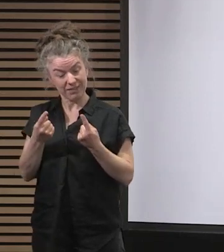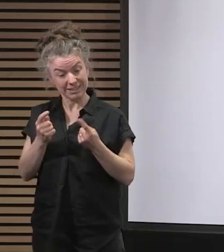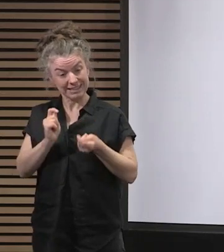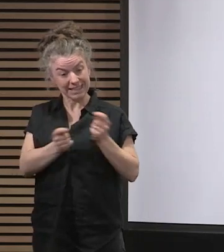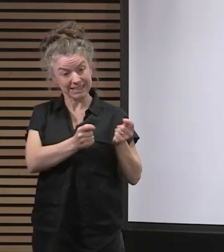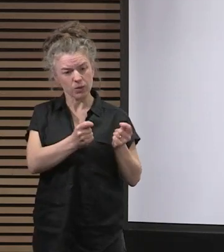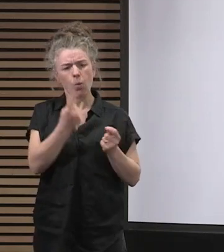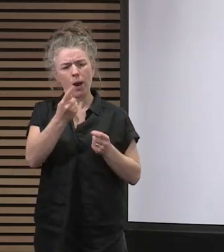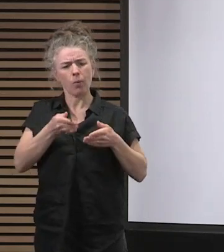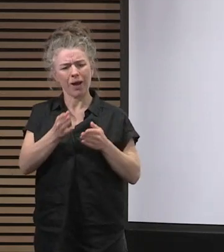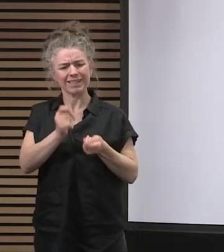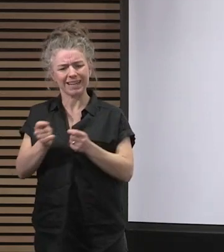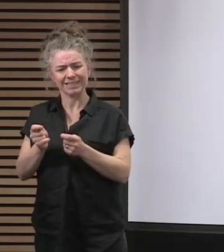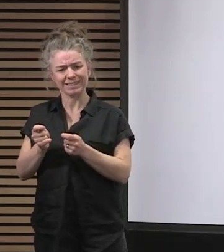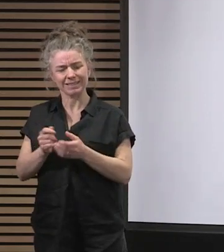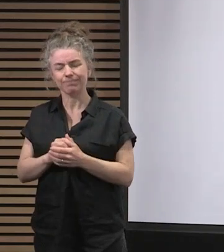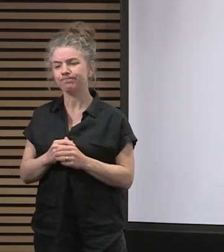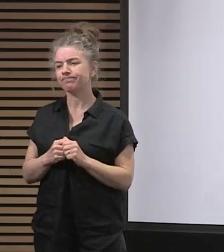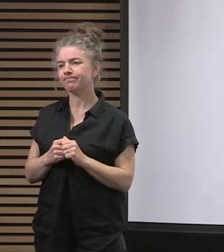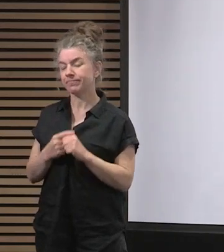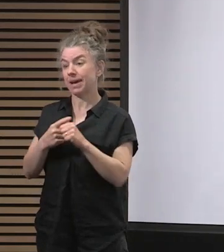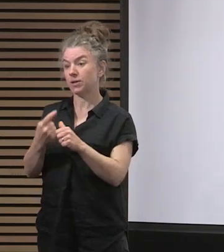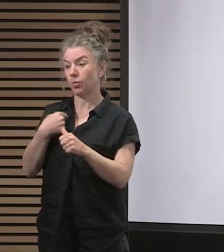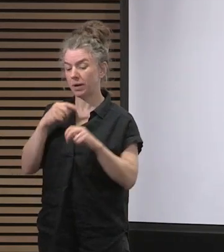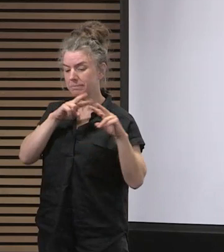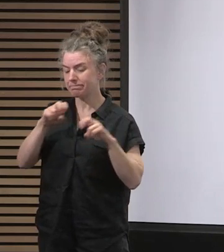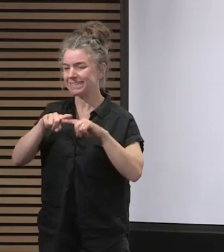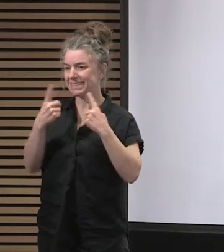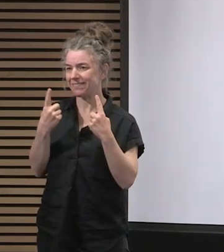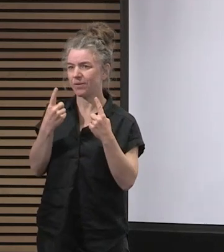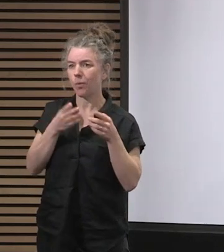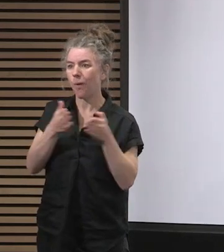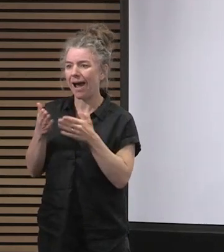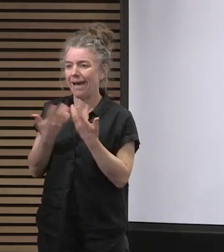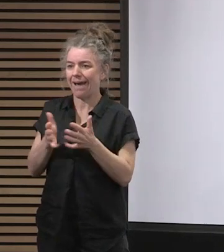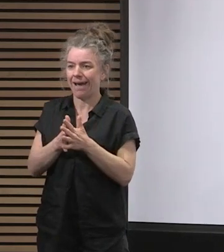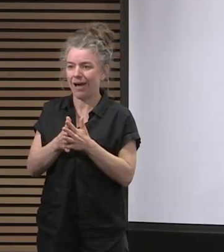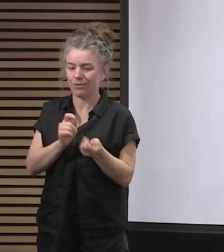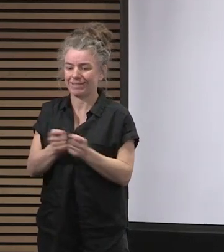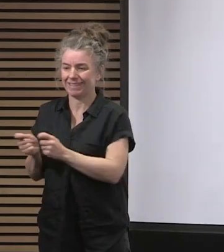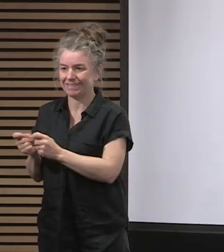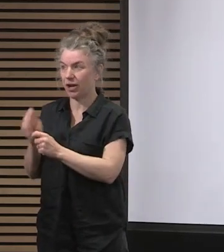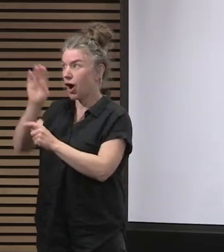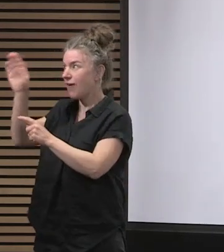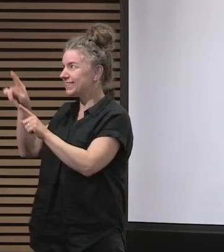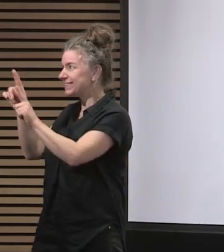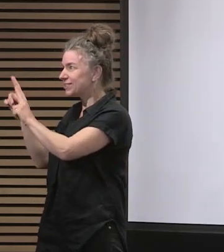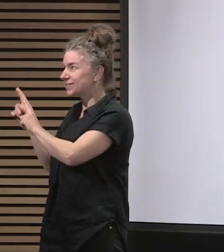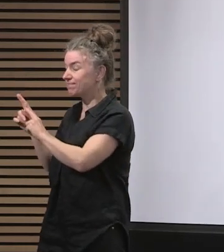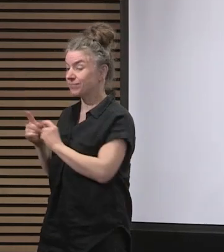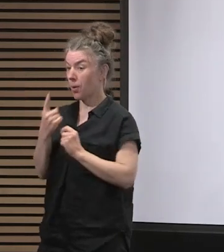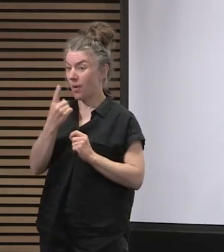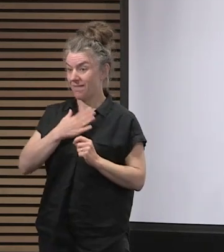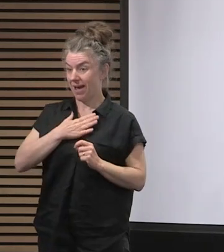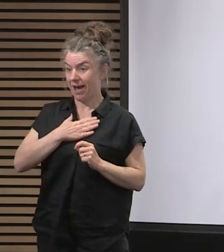consideration? We're looking at all the different testing modes that are being looked at and developed overseas, and in fact we've got a particular stream of work on looking